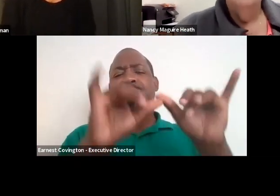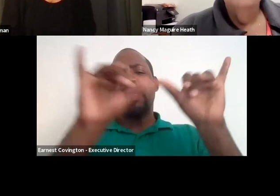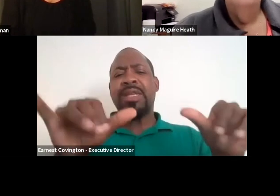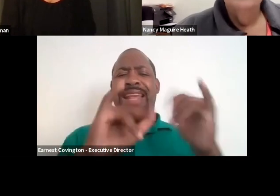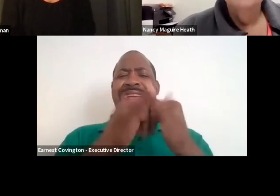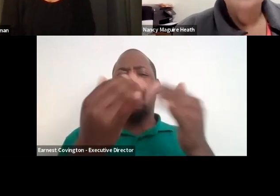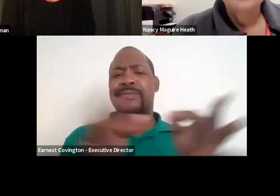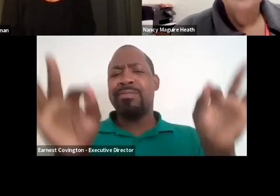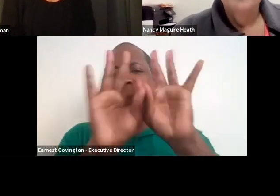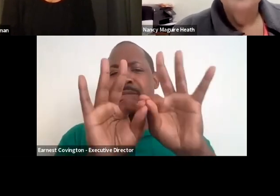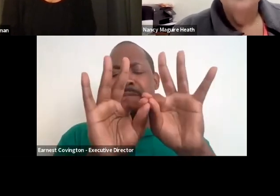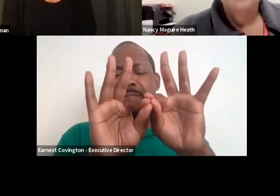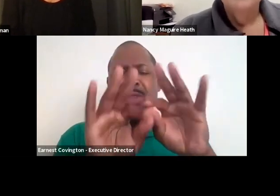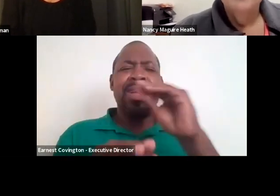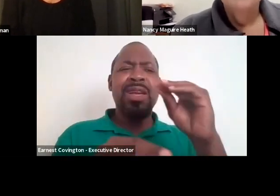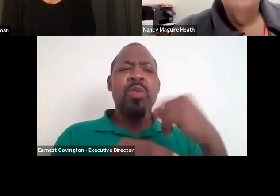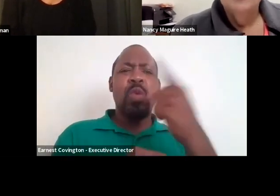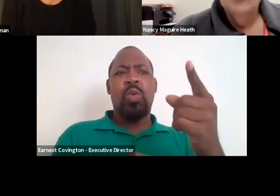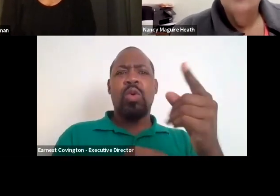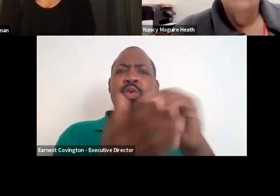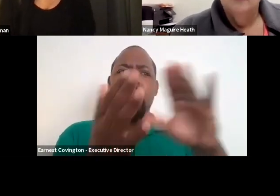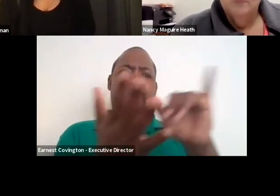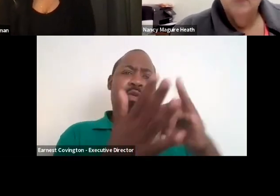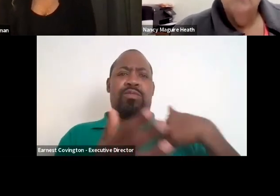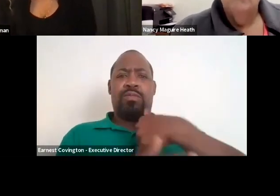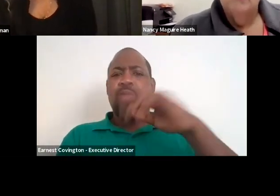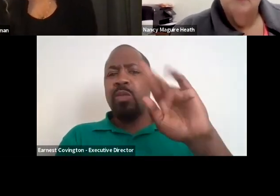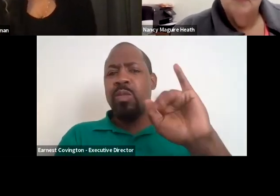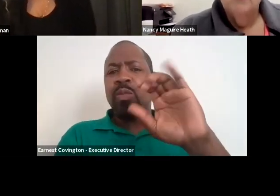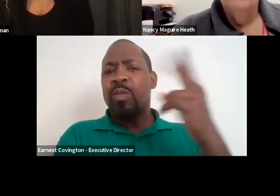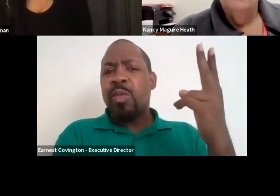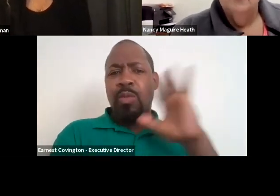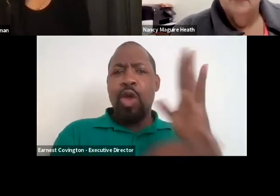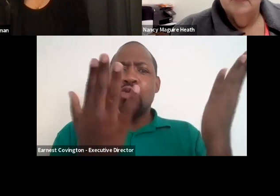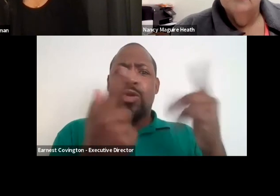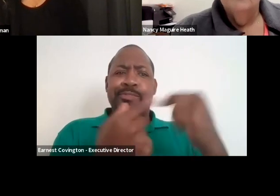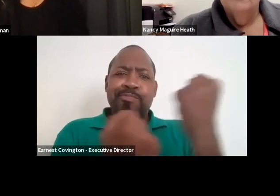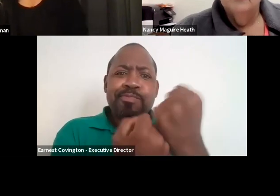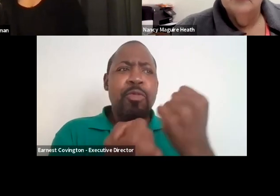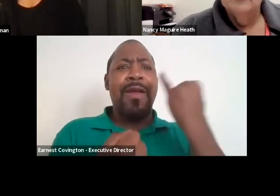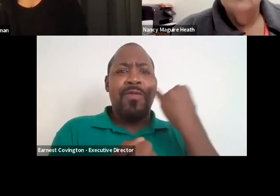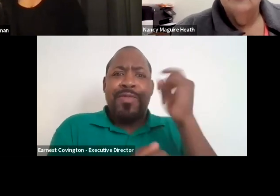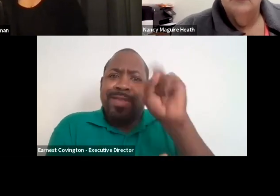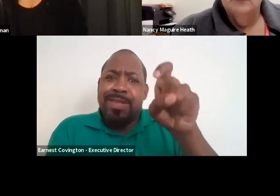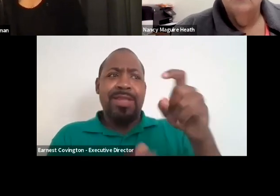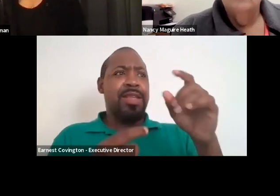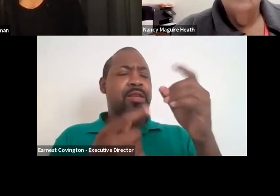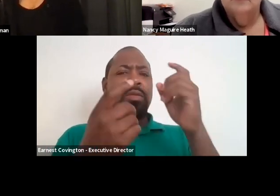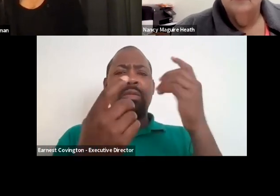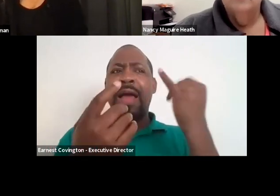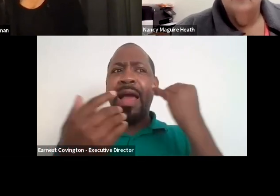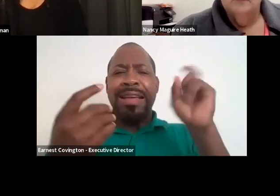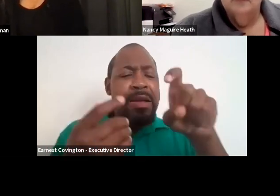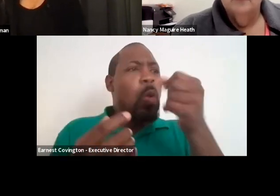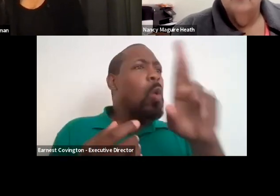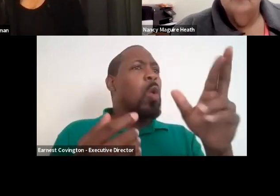about next steps, how the system can support them and the students that, that we are